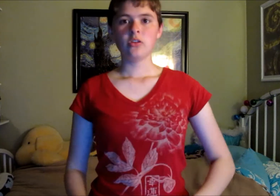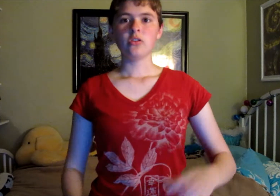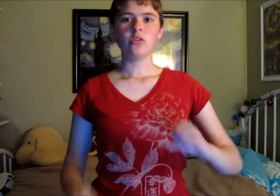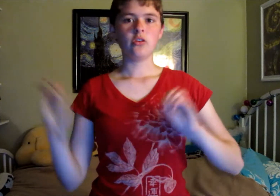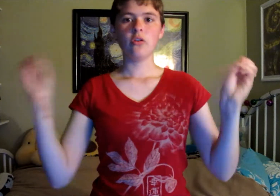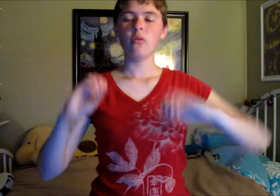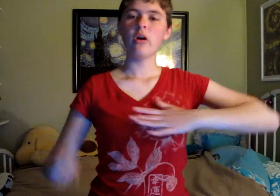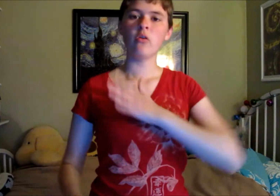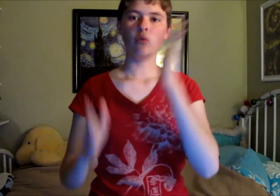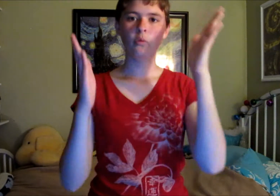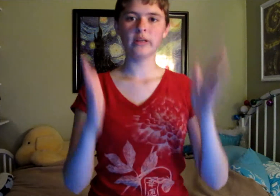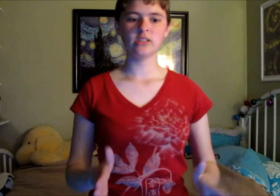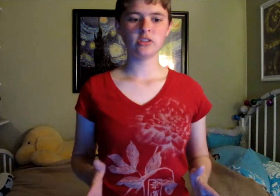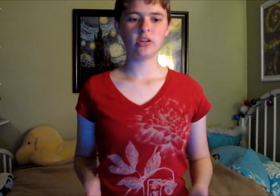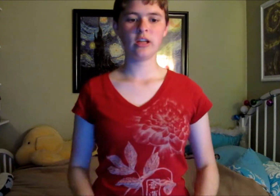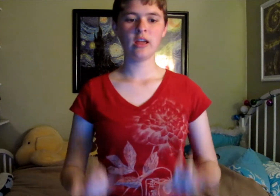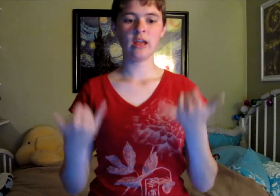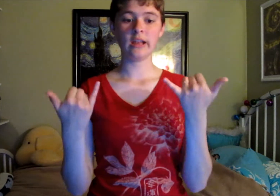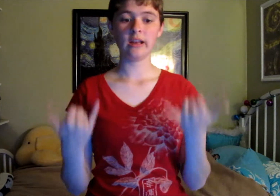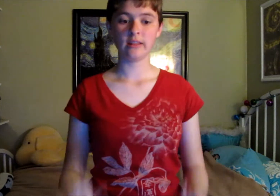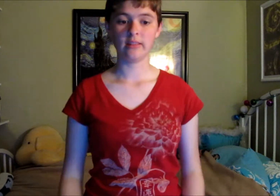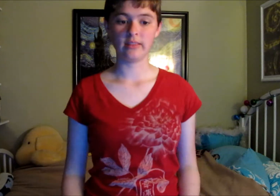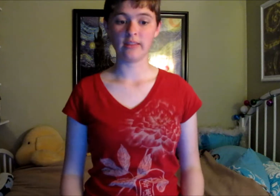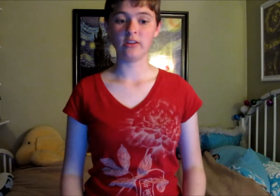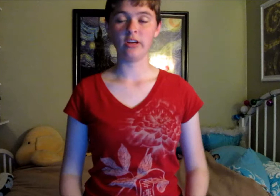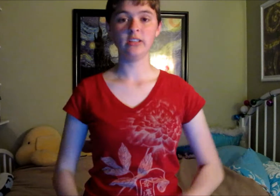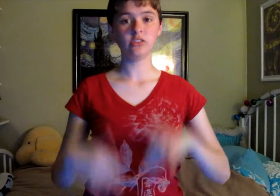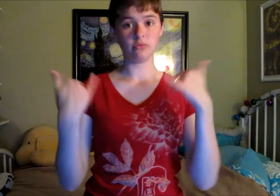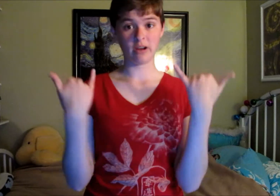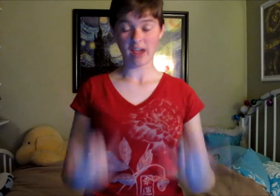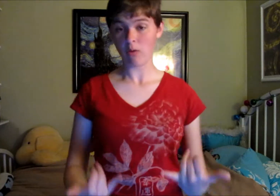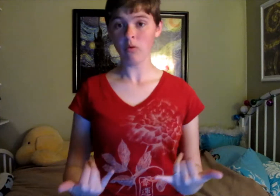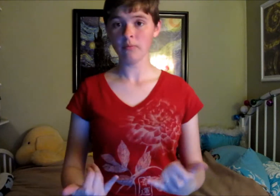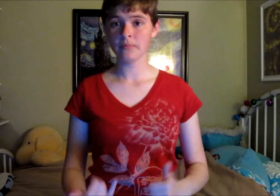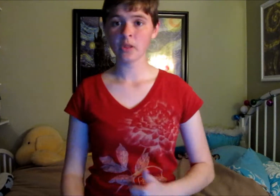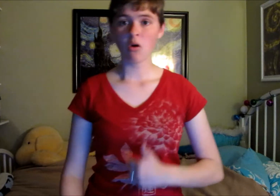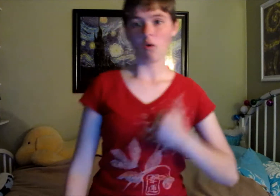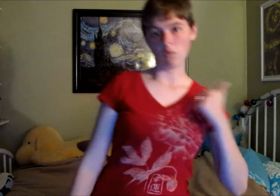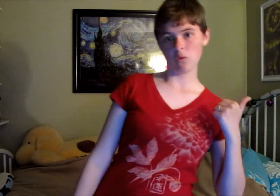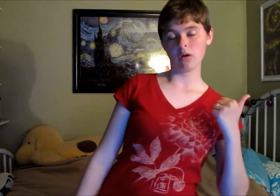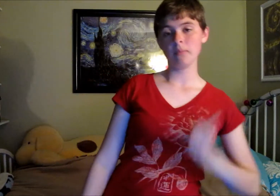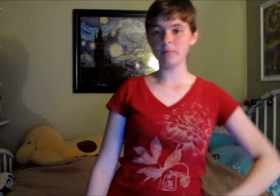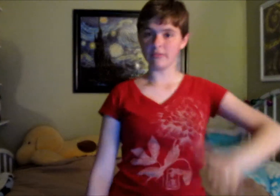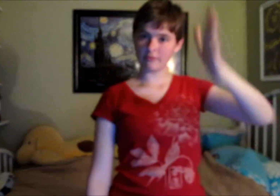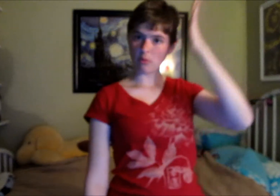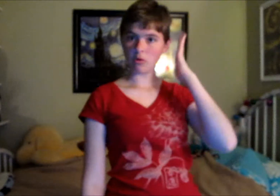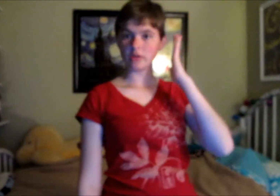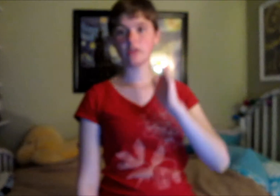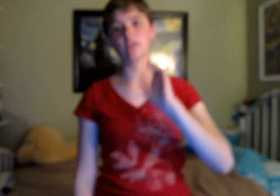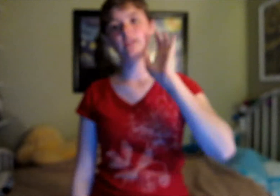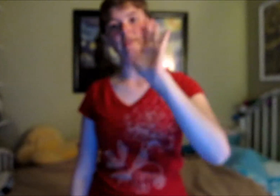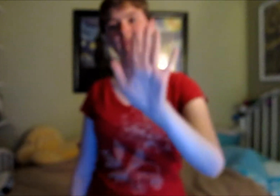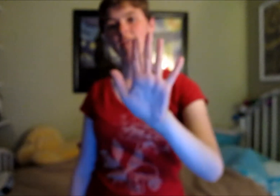No wizard that there is, so now. or before. You're going to take 5